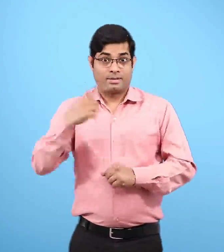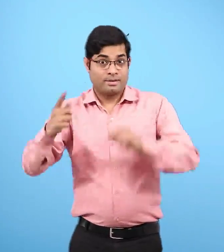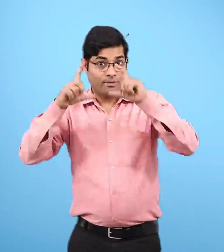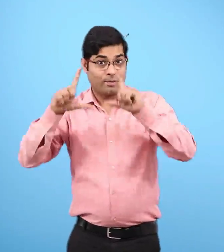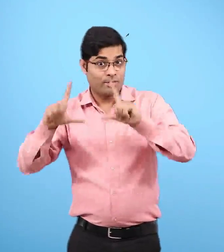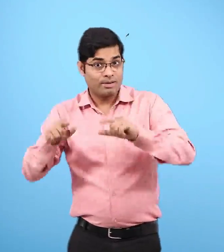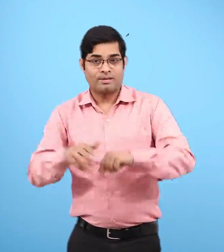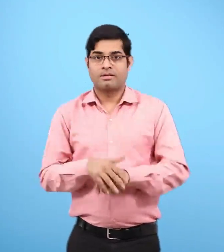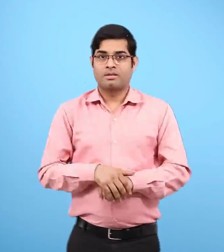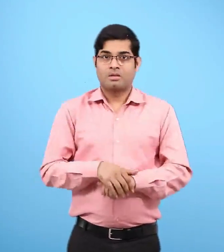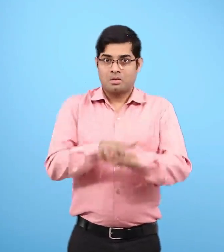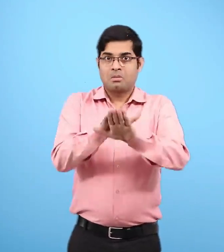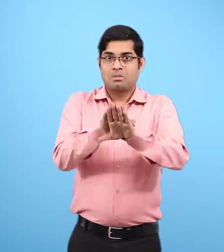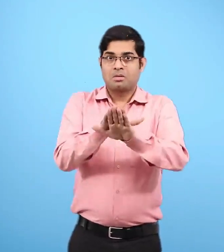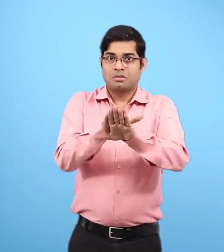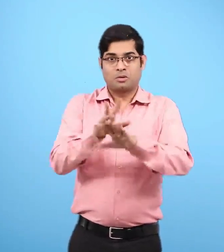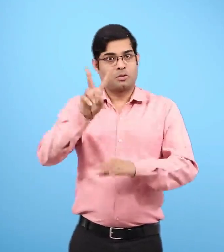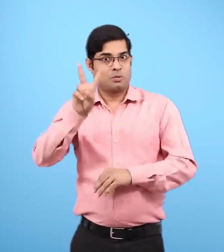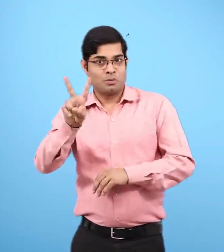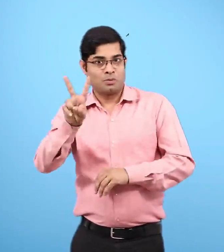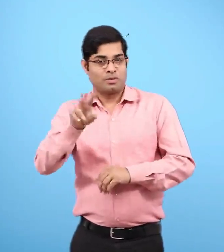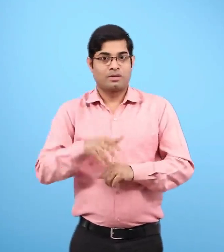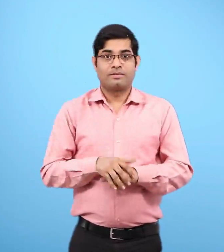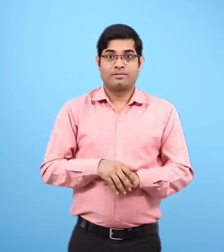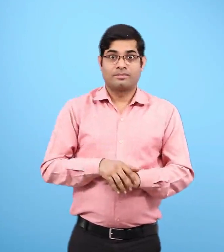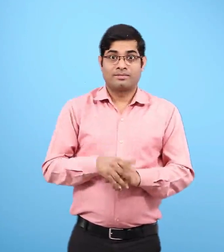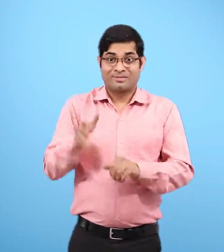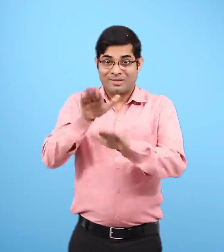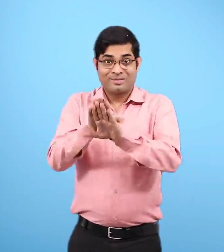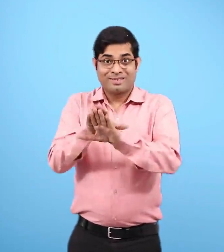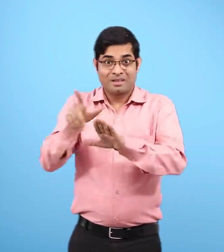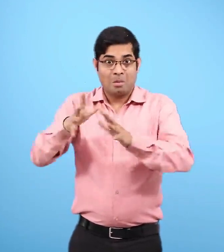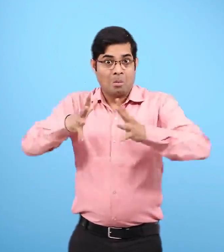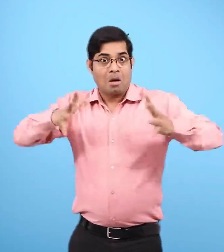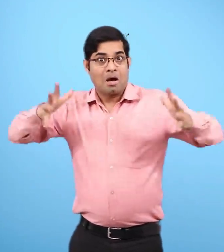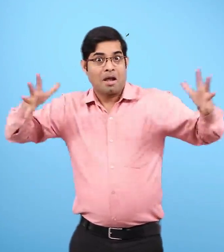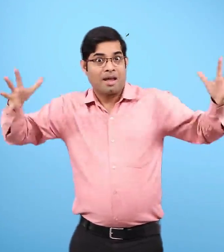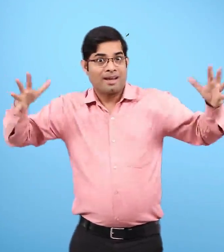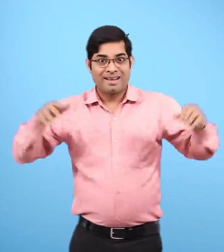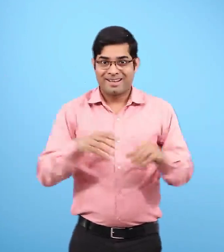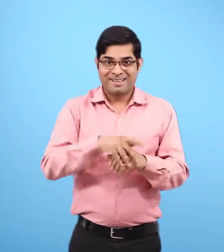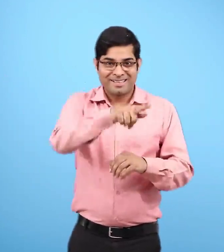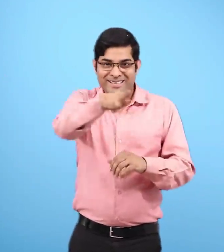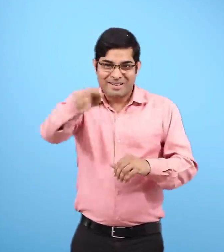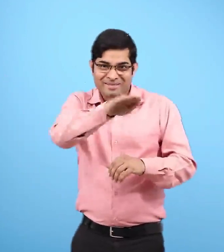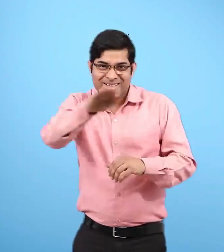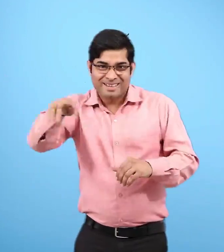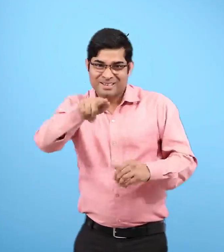Picture 2 shows two fishes. Fish 1 is as big as you are.